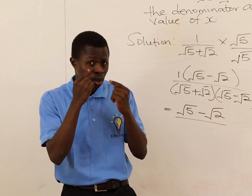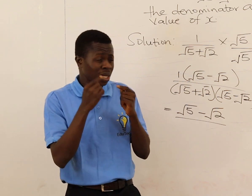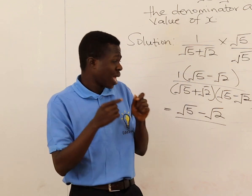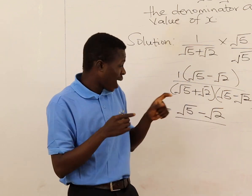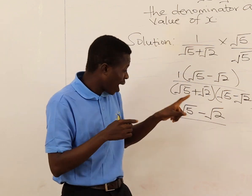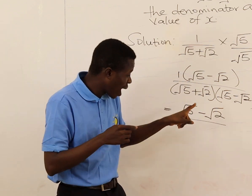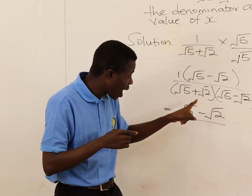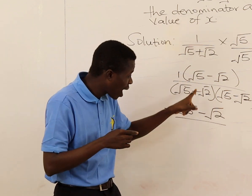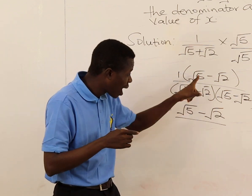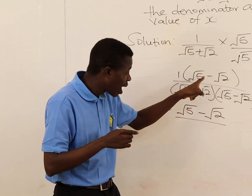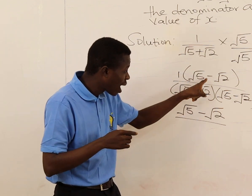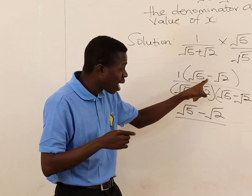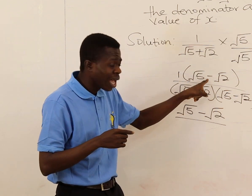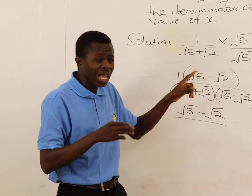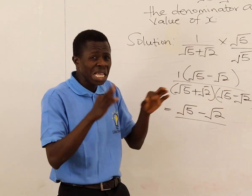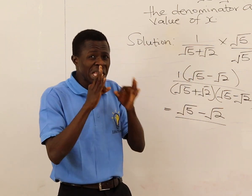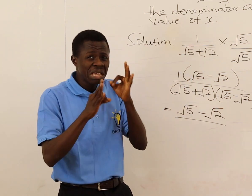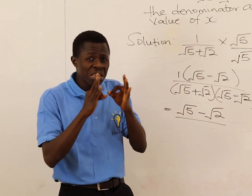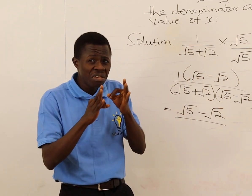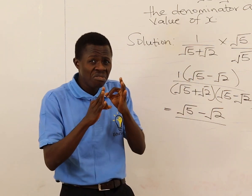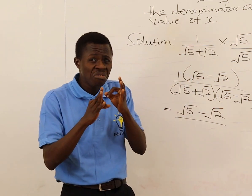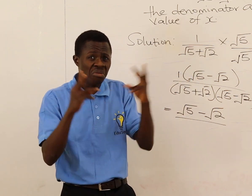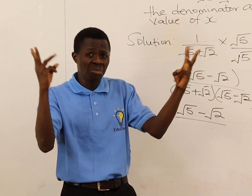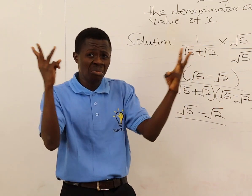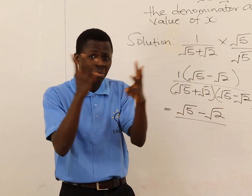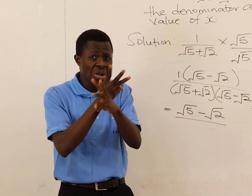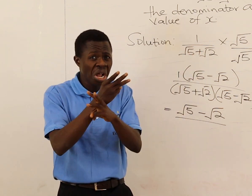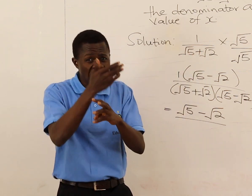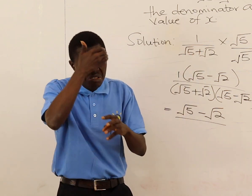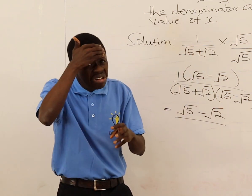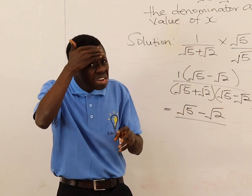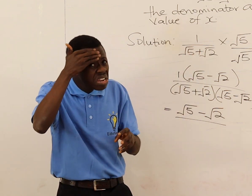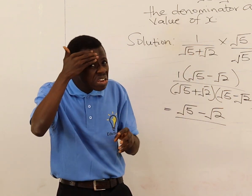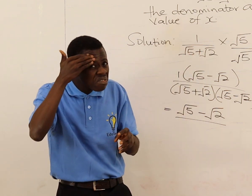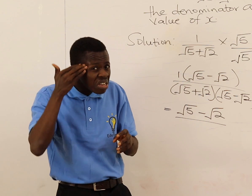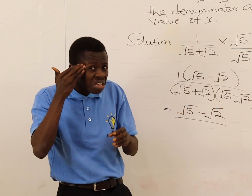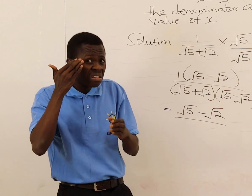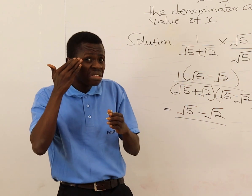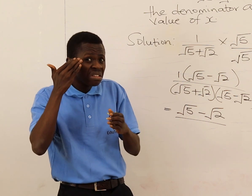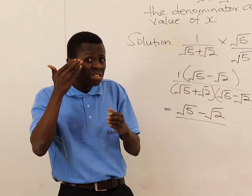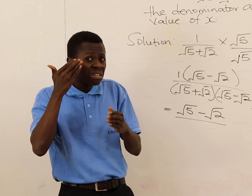wrong. You must always remember that when multiplying, you should be careful with the positive and then the negative signs.